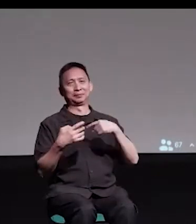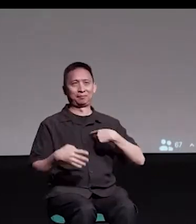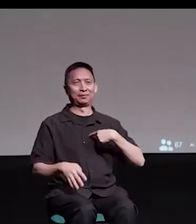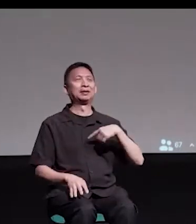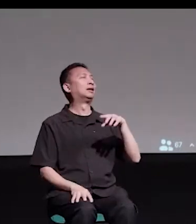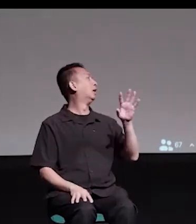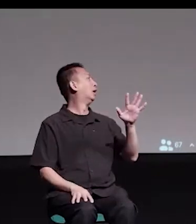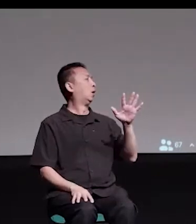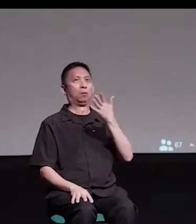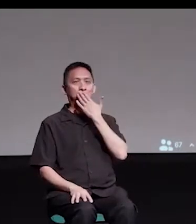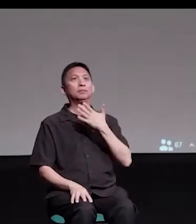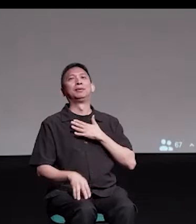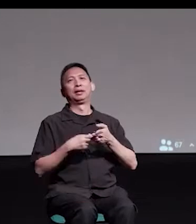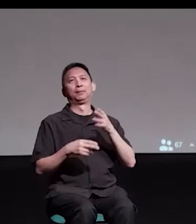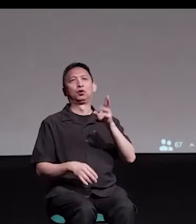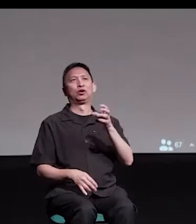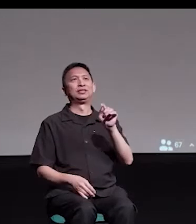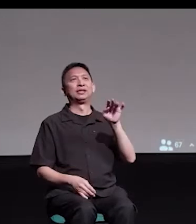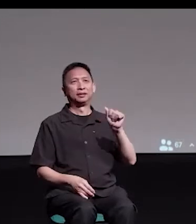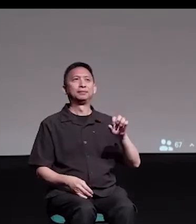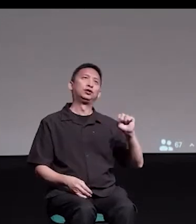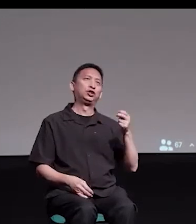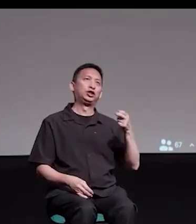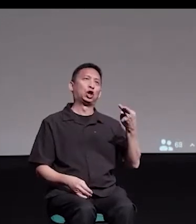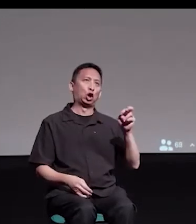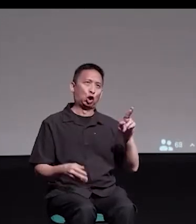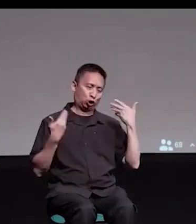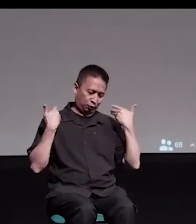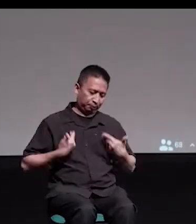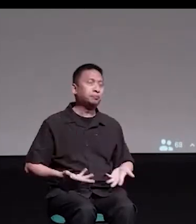So, I'm Kristina, pronouns she, her.